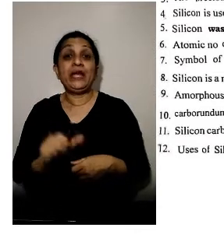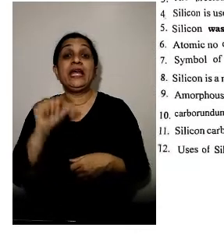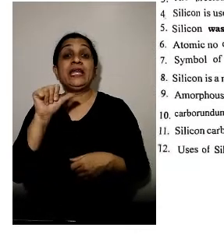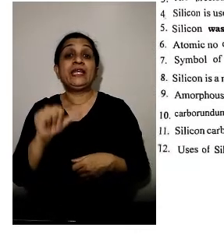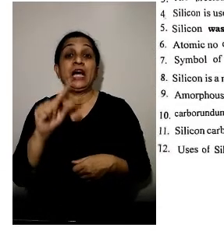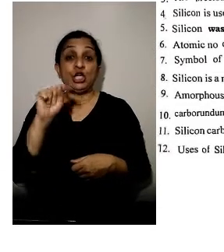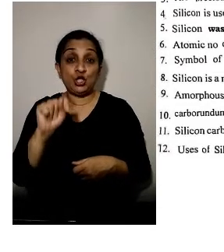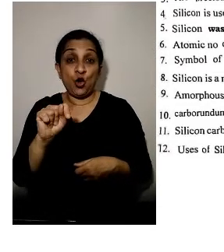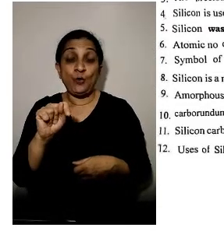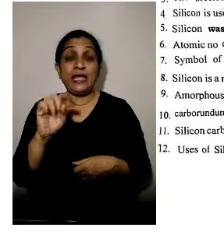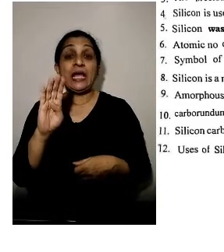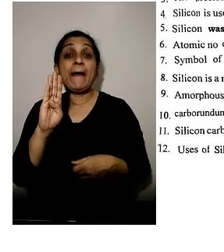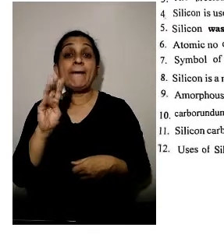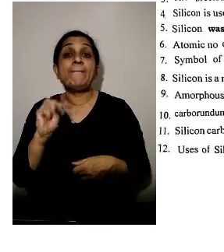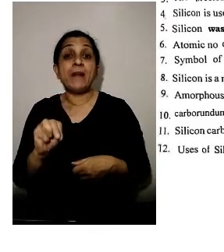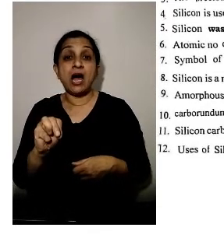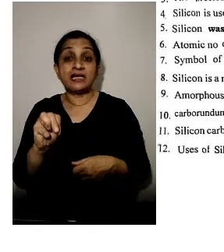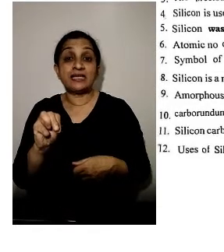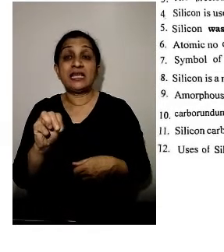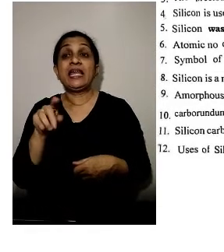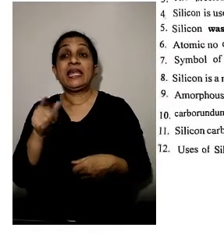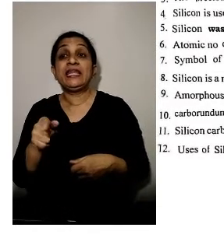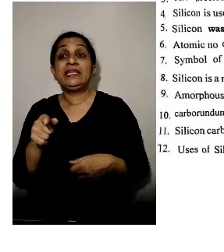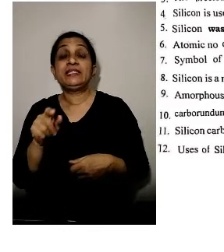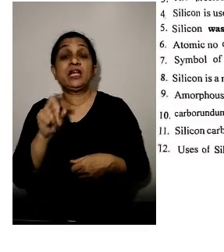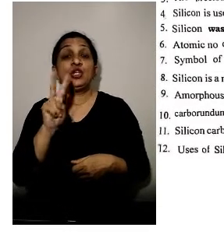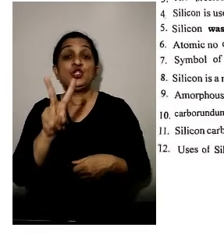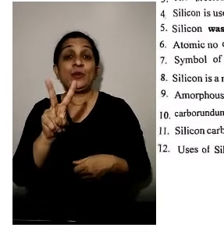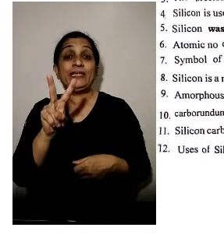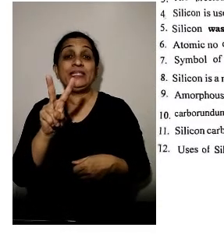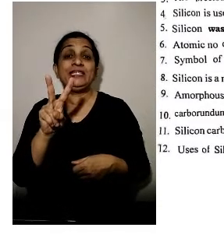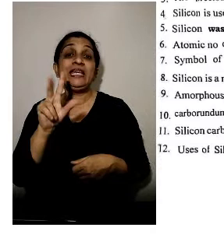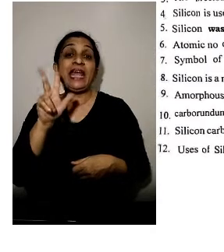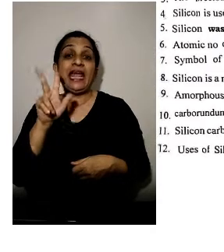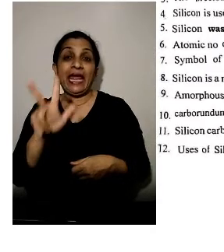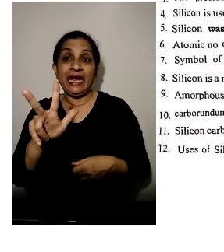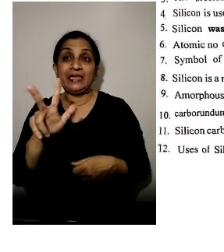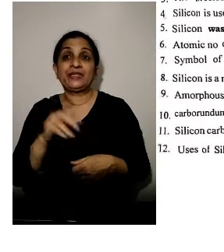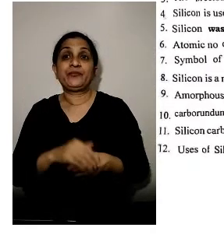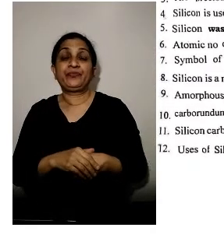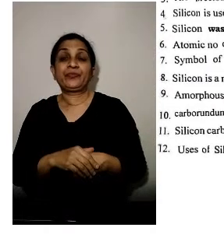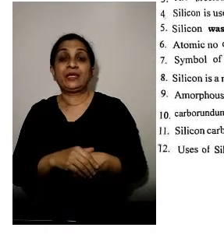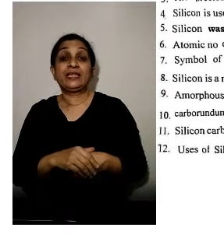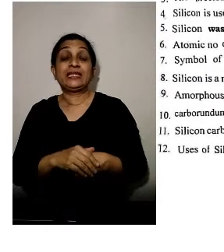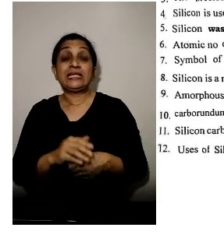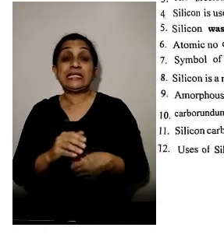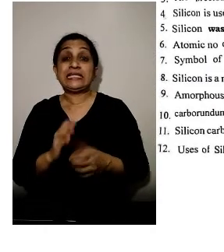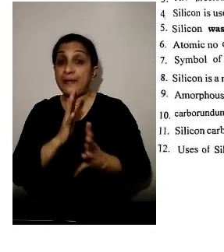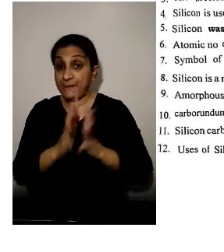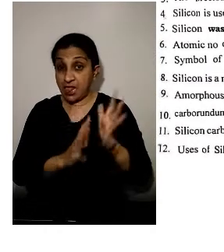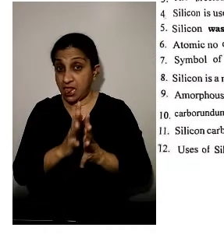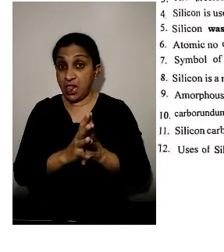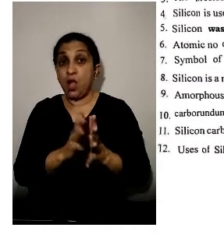the atomic mass is 28 the